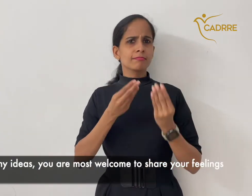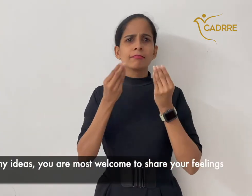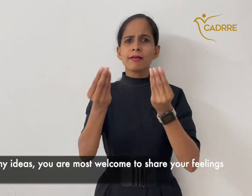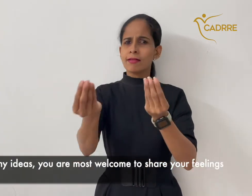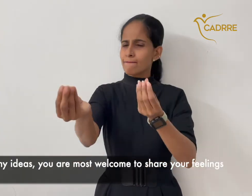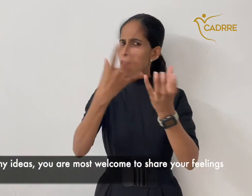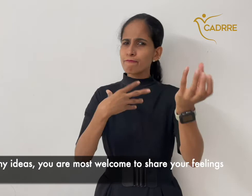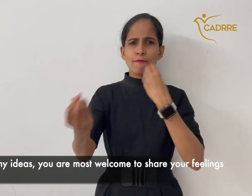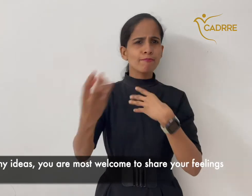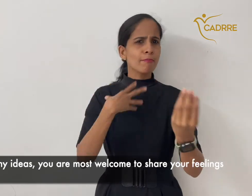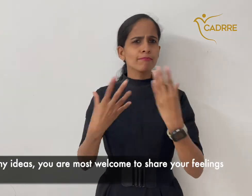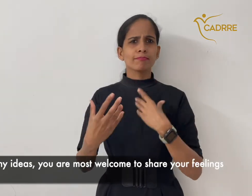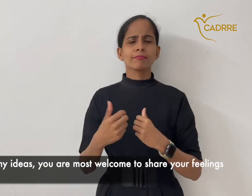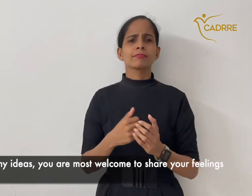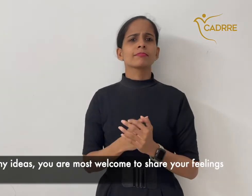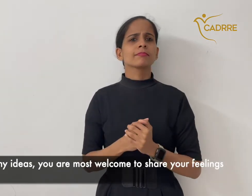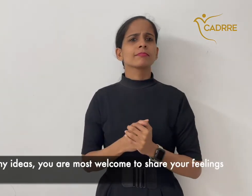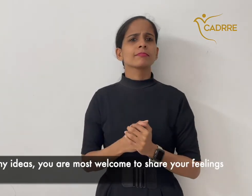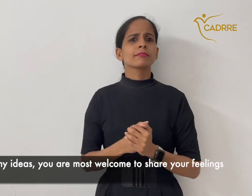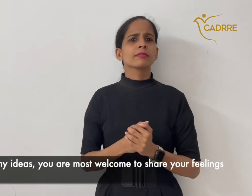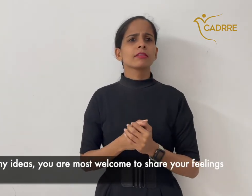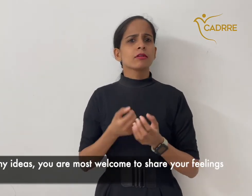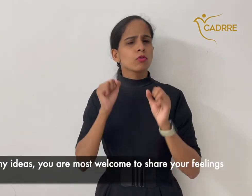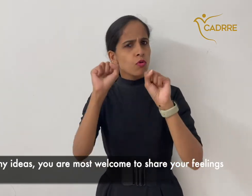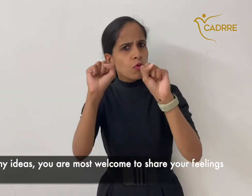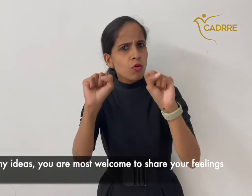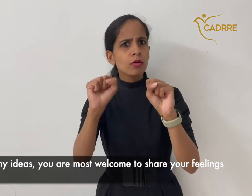your feelings and post your comments.